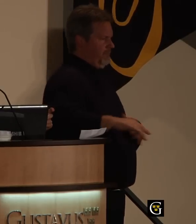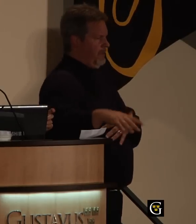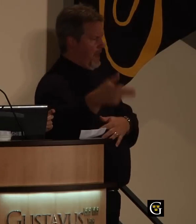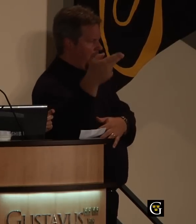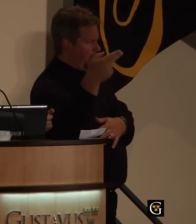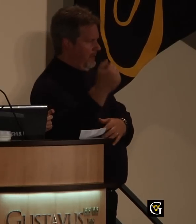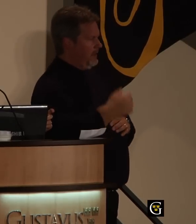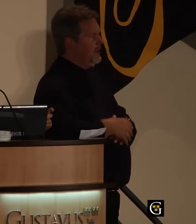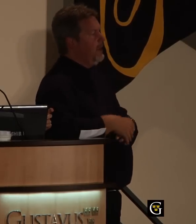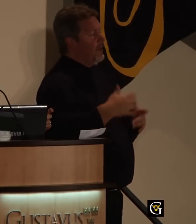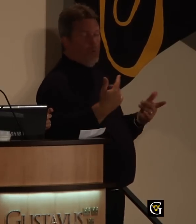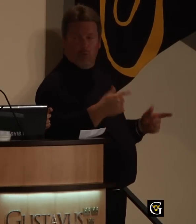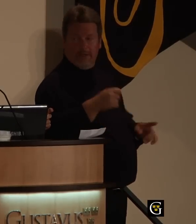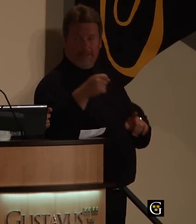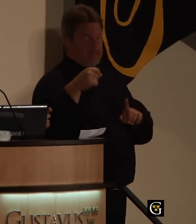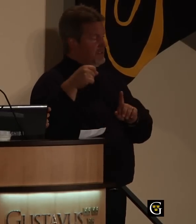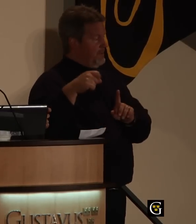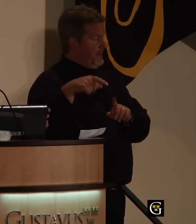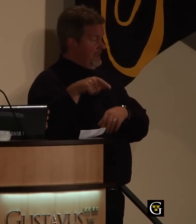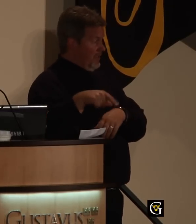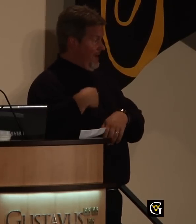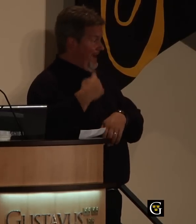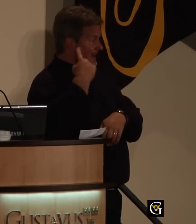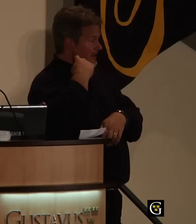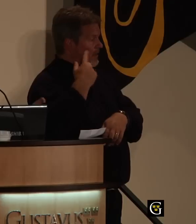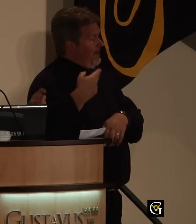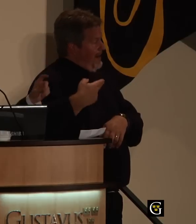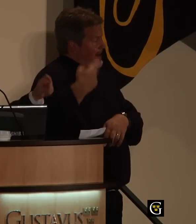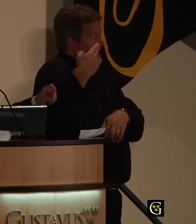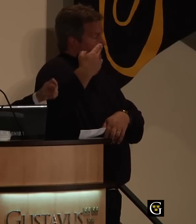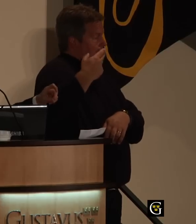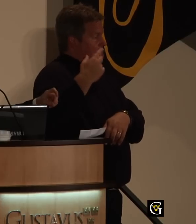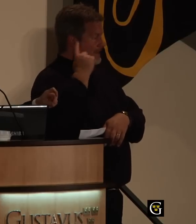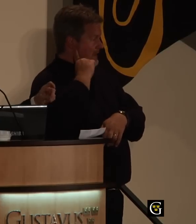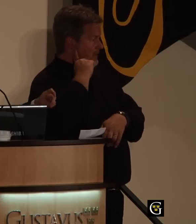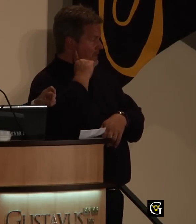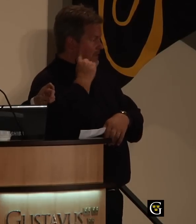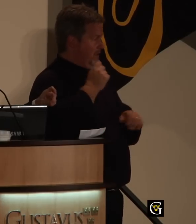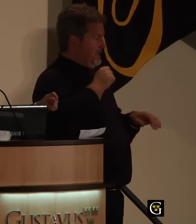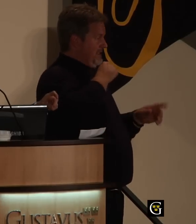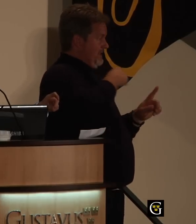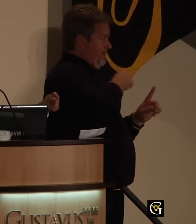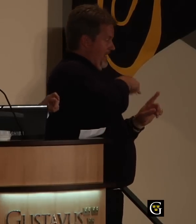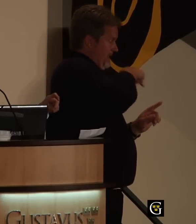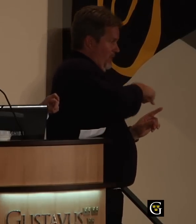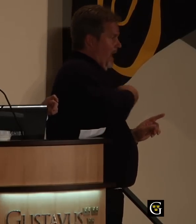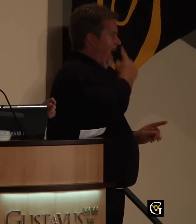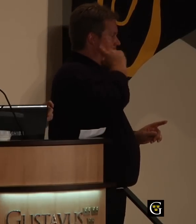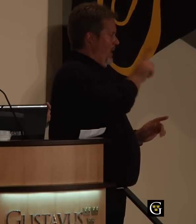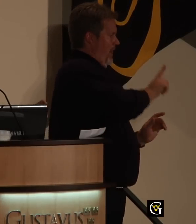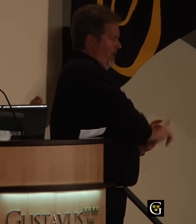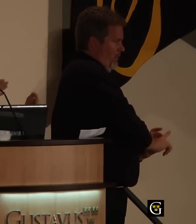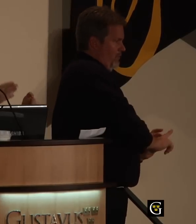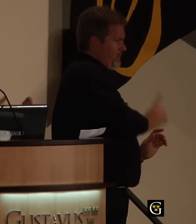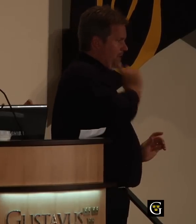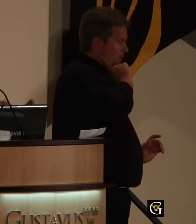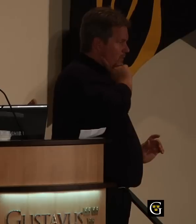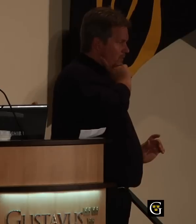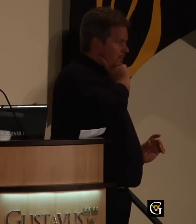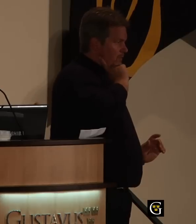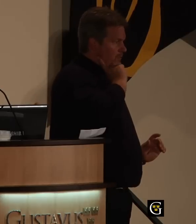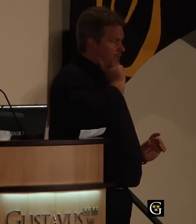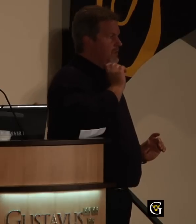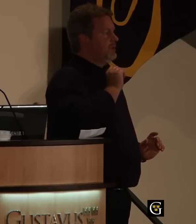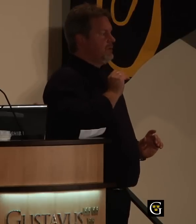stimulates this end, I hear a high-pitched sound. When it stimulates this end, I hear a low-pitched sound. So the